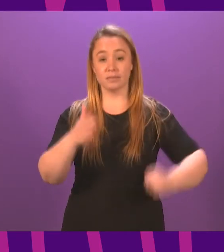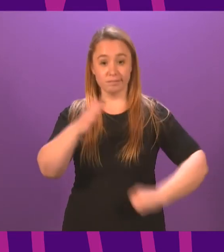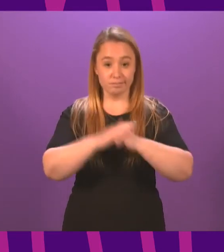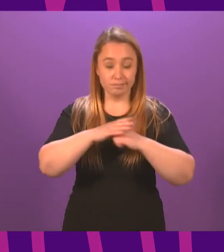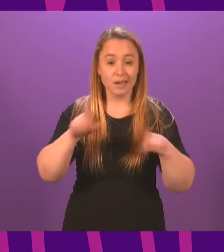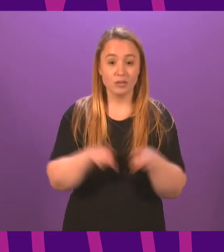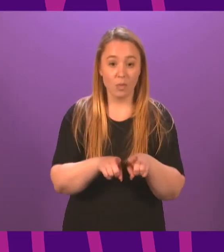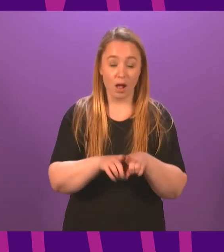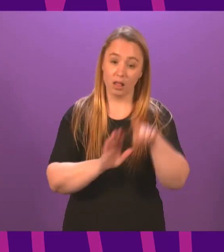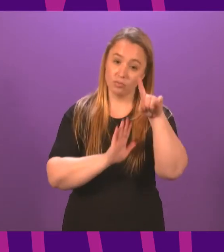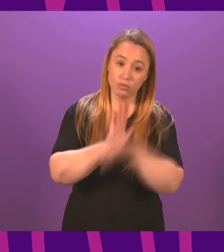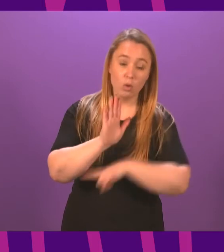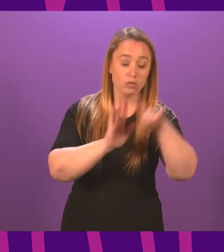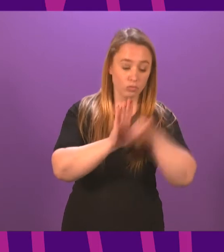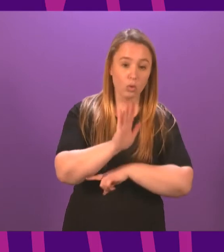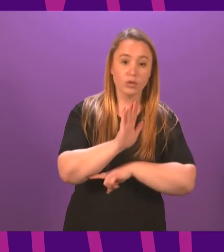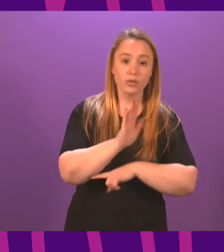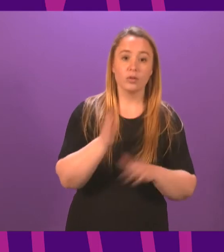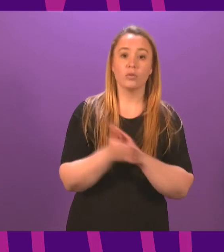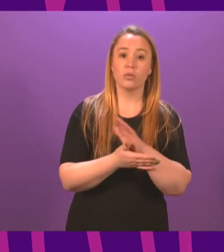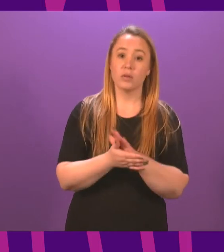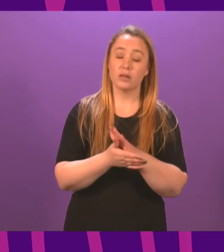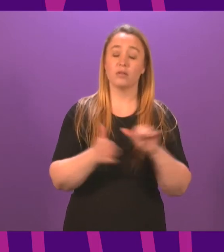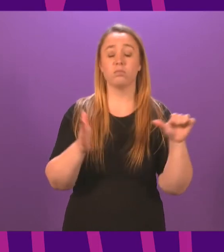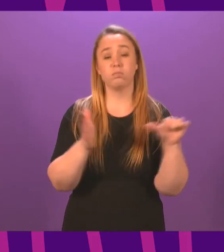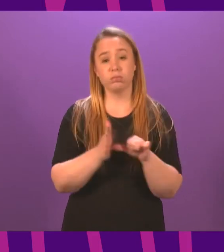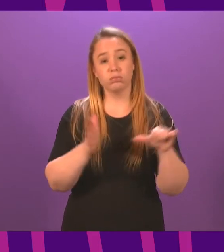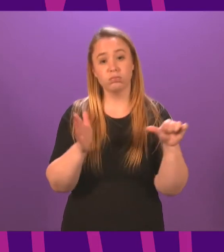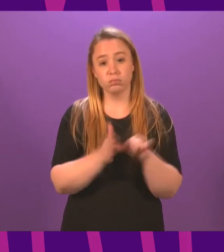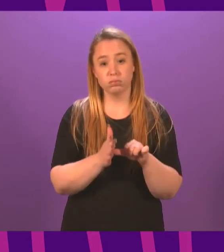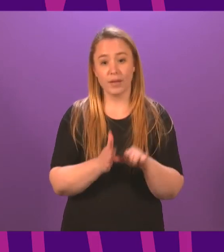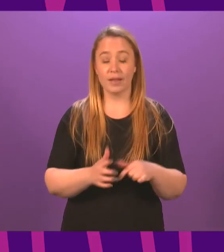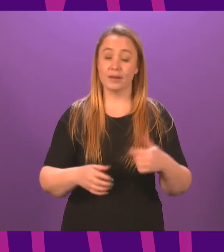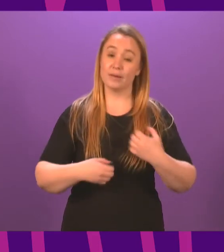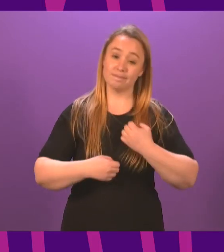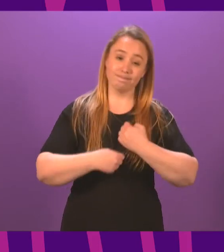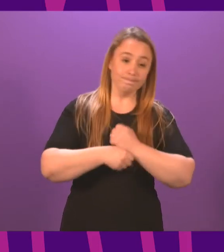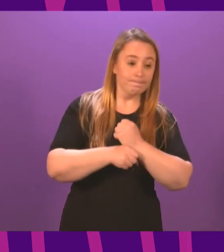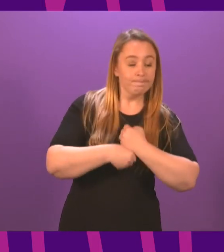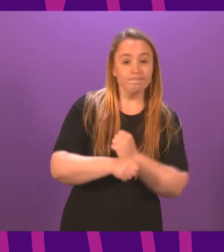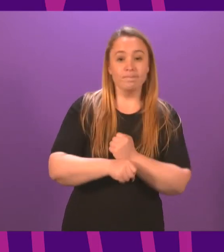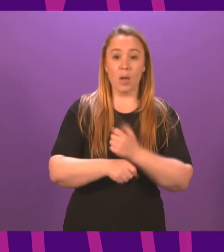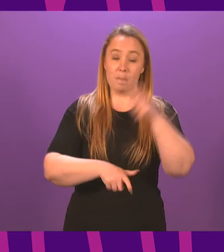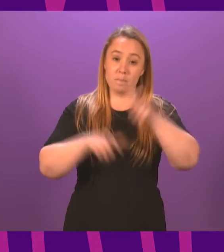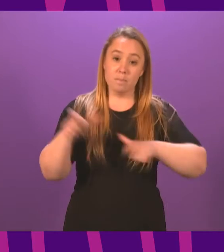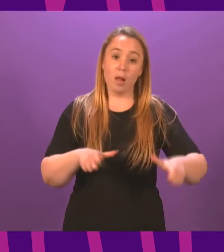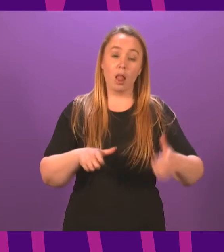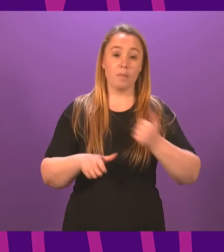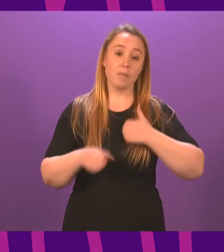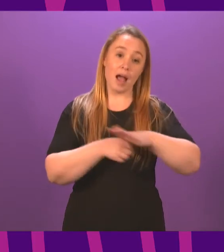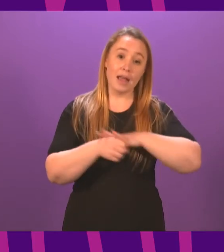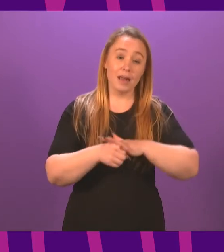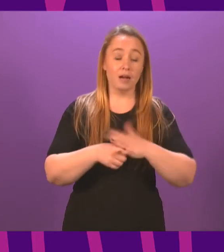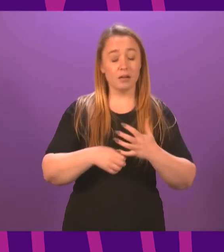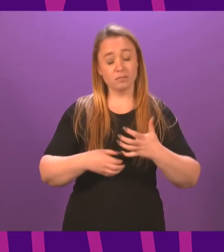greater restrictions is disheartening to say the least, and I share the deep frustration of my constituents who have worked hard